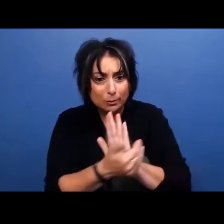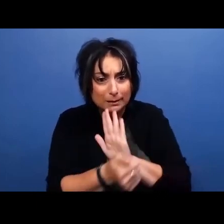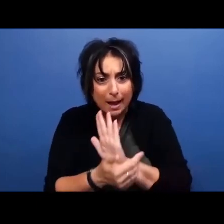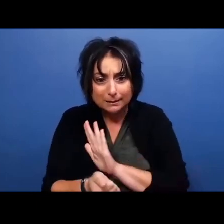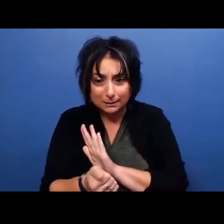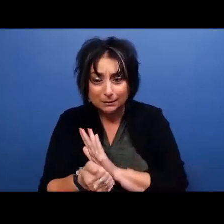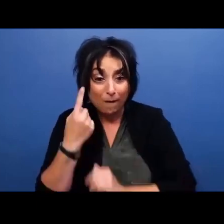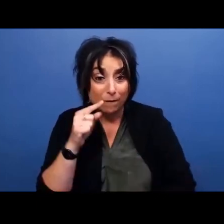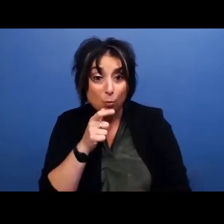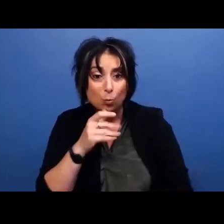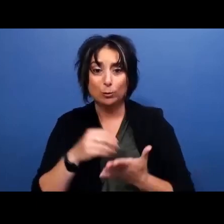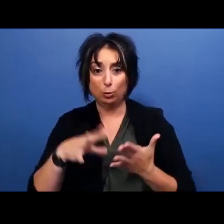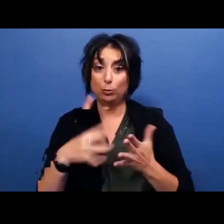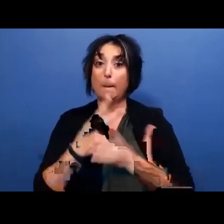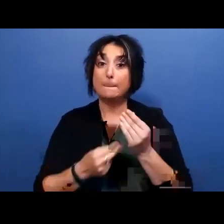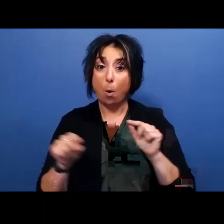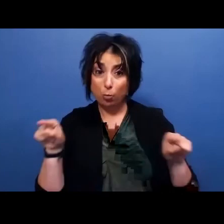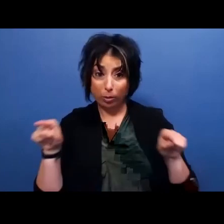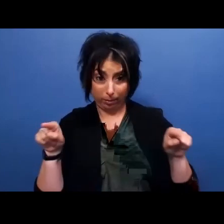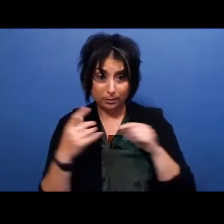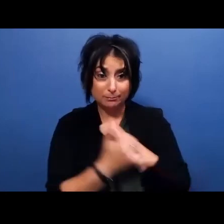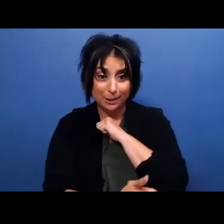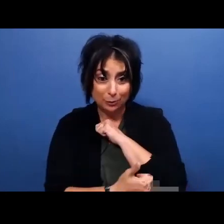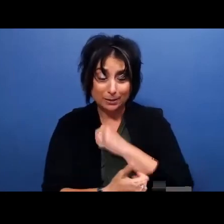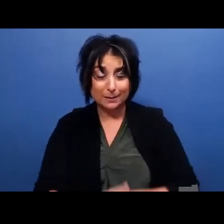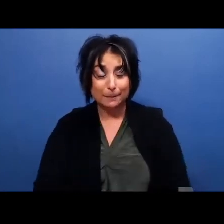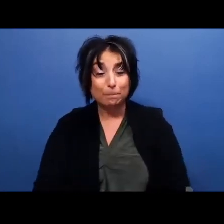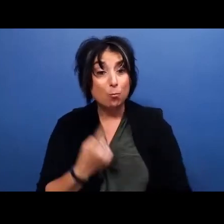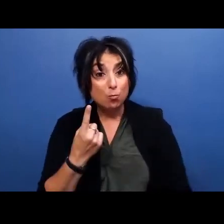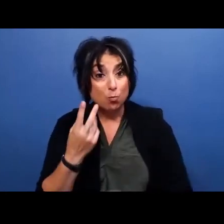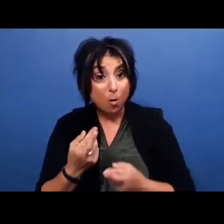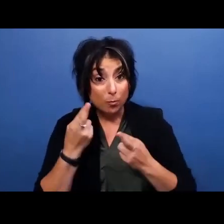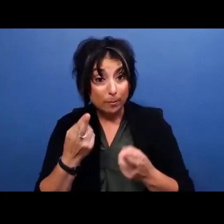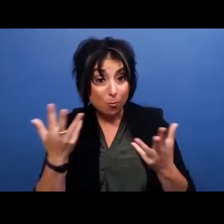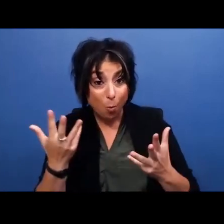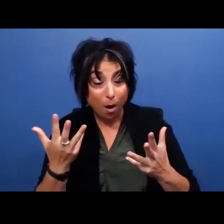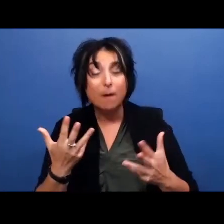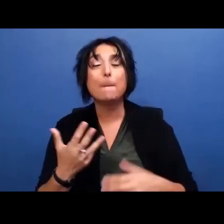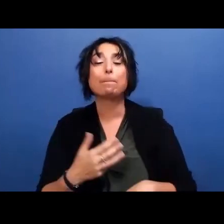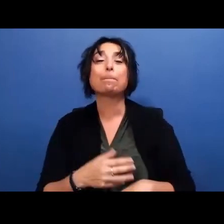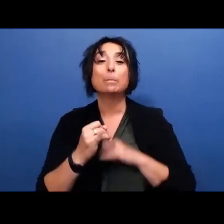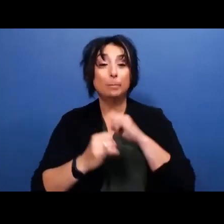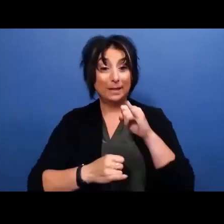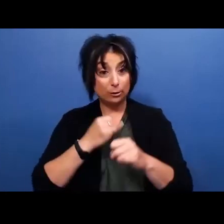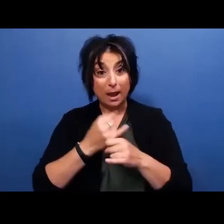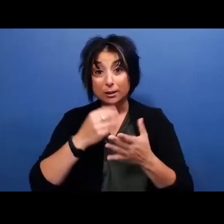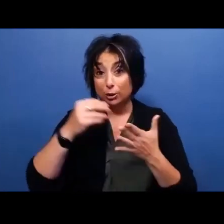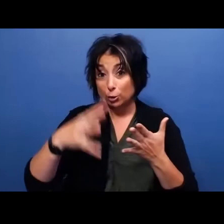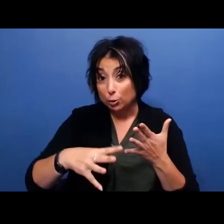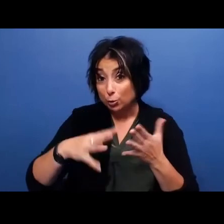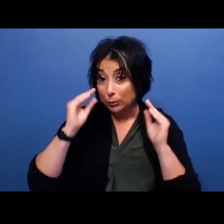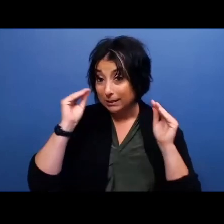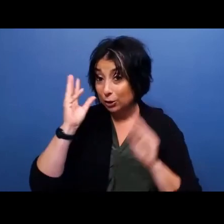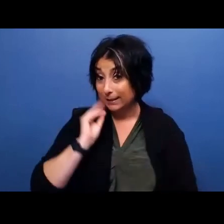countries. One of the areas of recommendation was for international student teaching